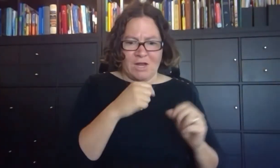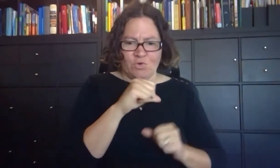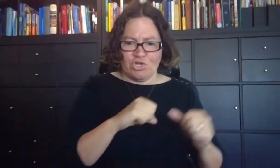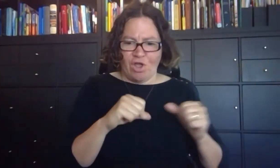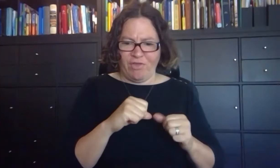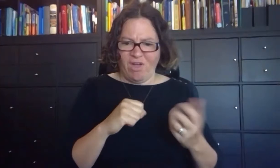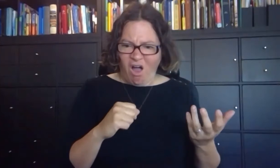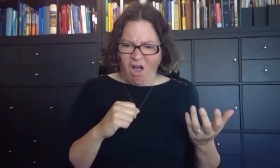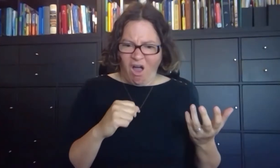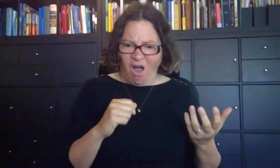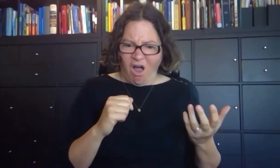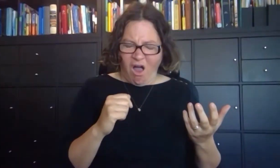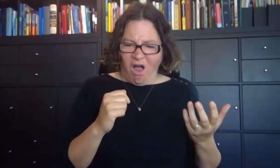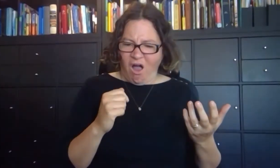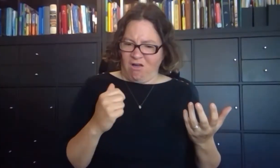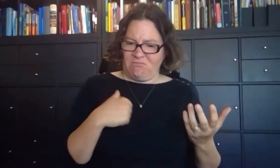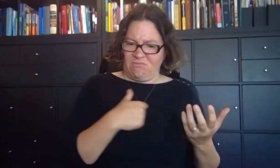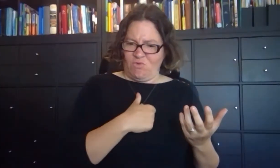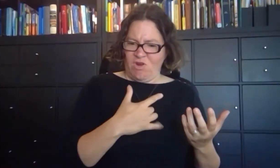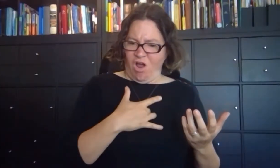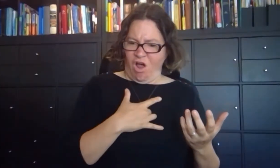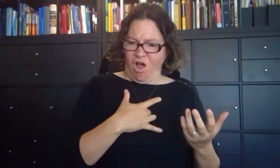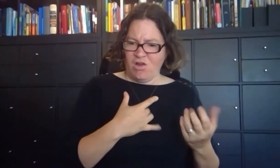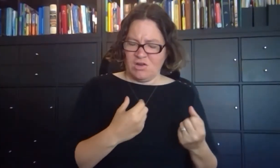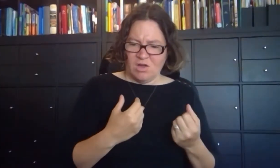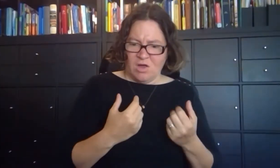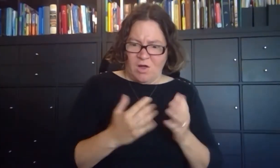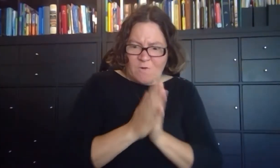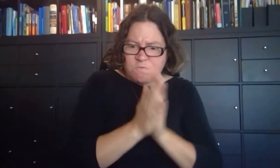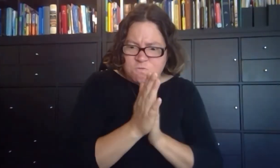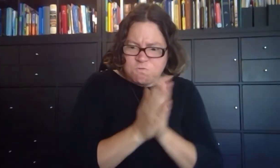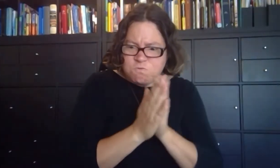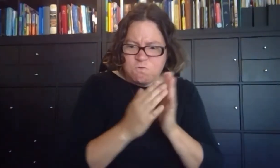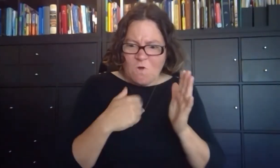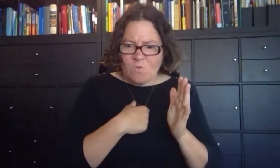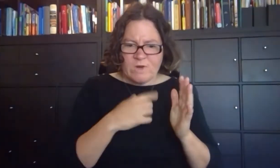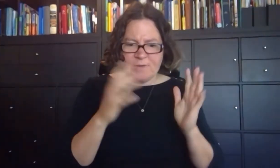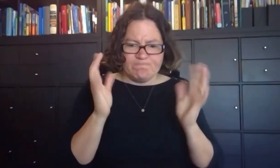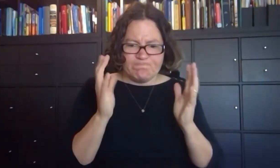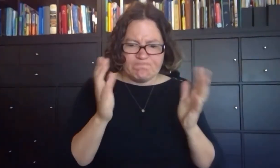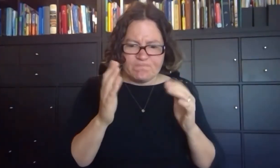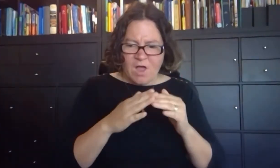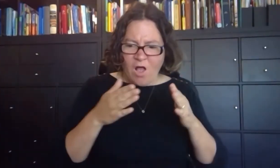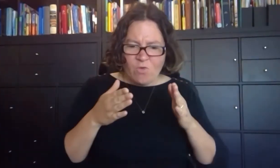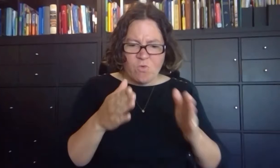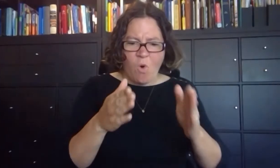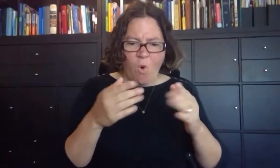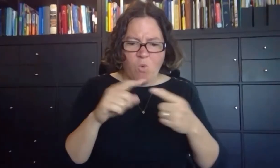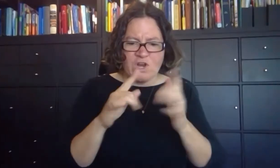sight. They said to each other, "Weren't our hearts on fire as we spoke on the